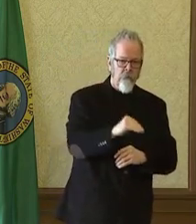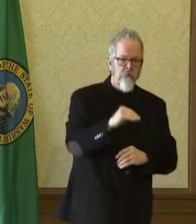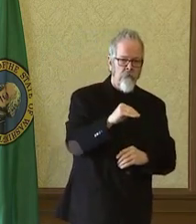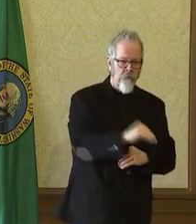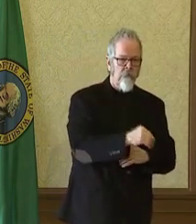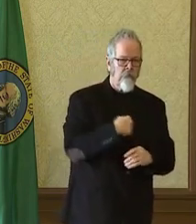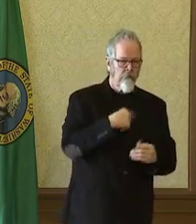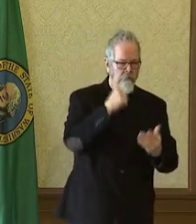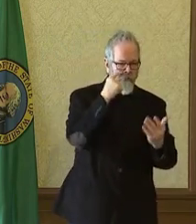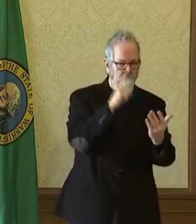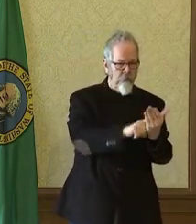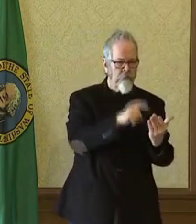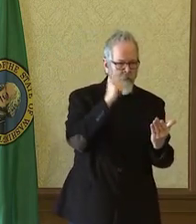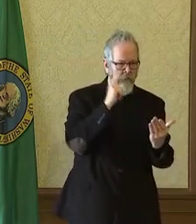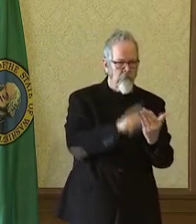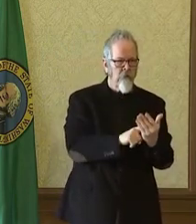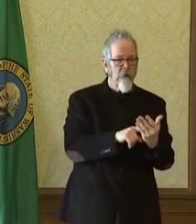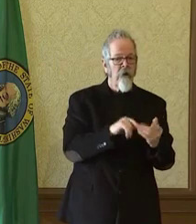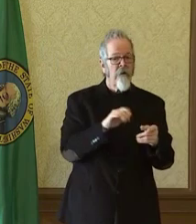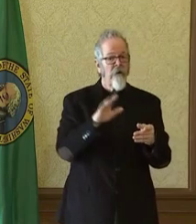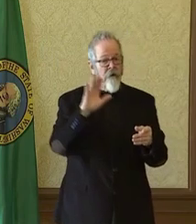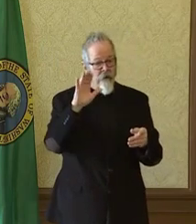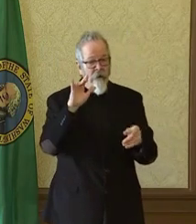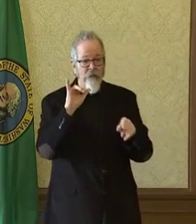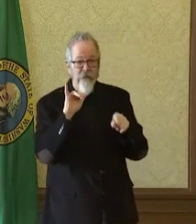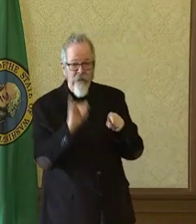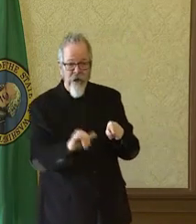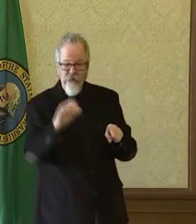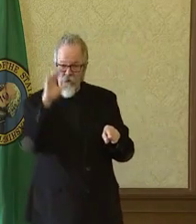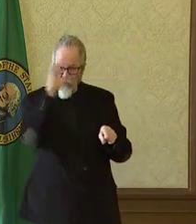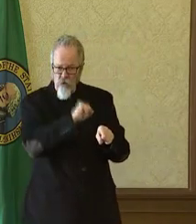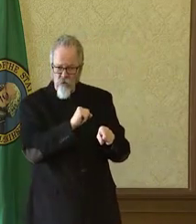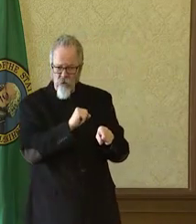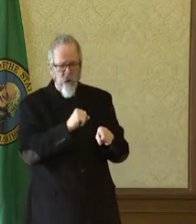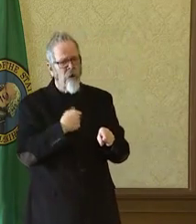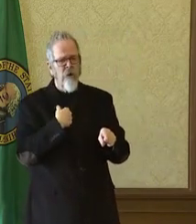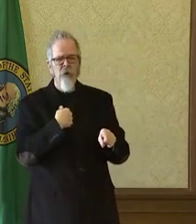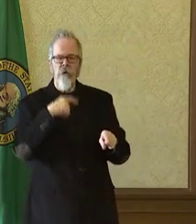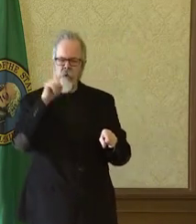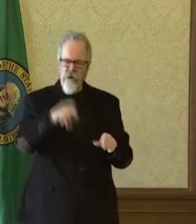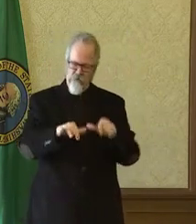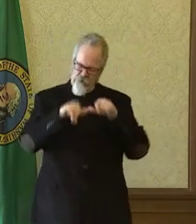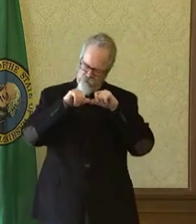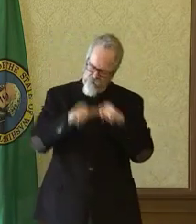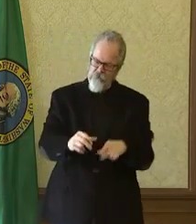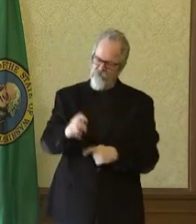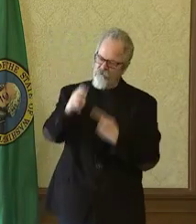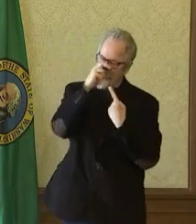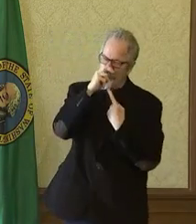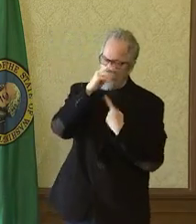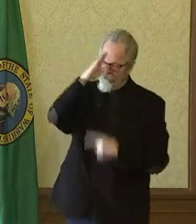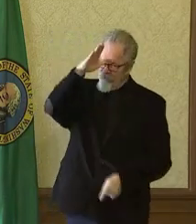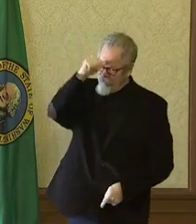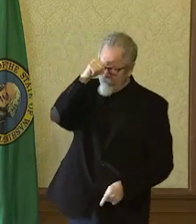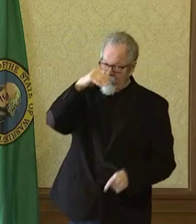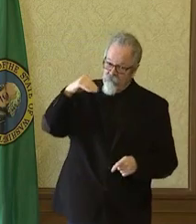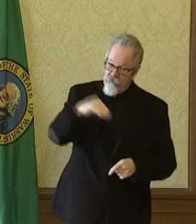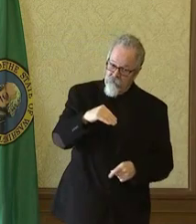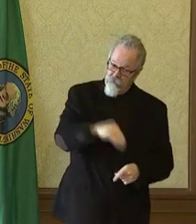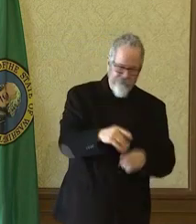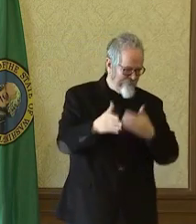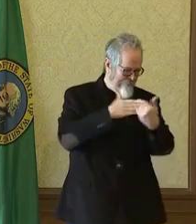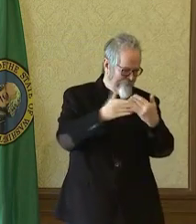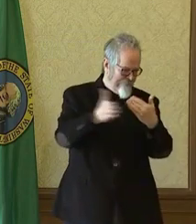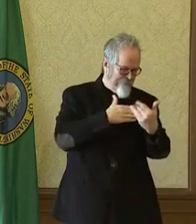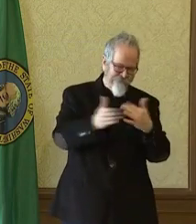assumption that we will continue to keep our nose to the ground here and our shoulder to the wheel. If we let up, that number's going back up